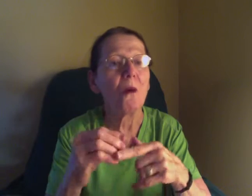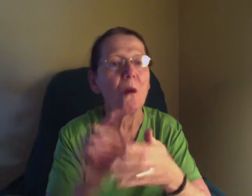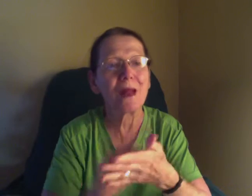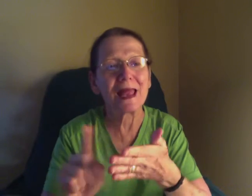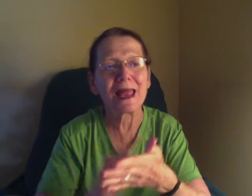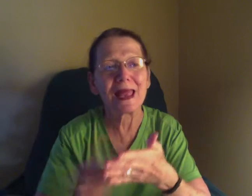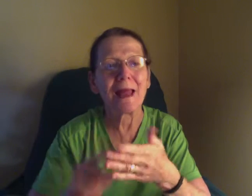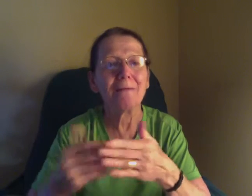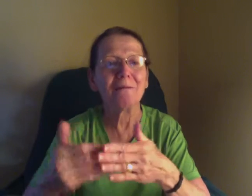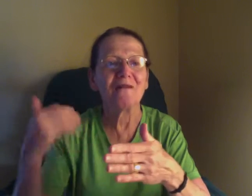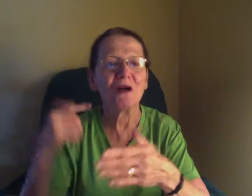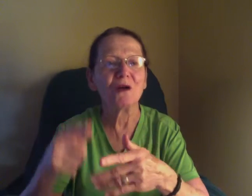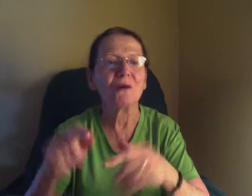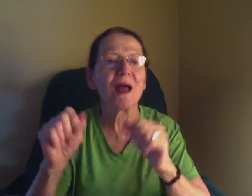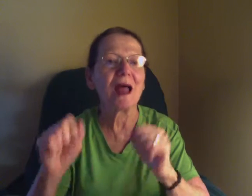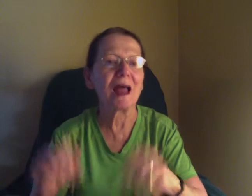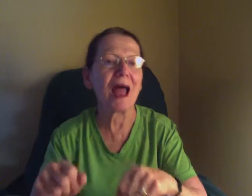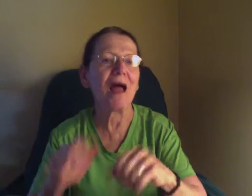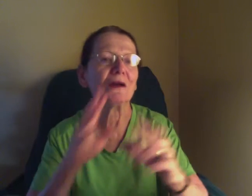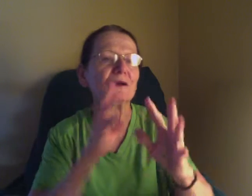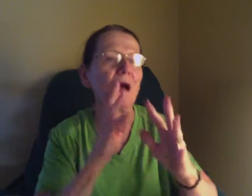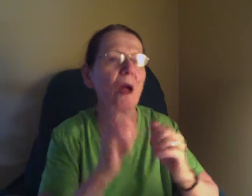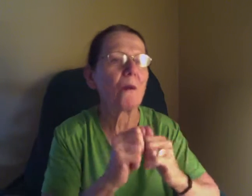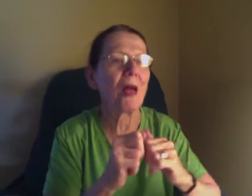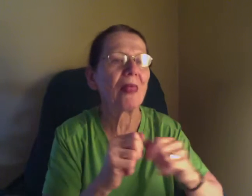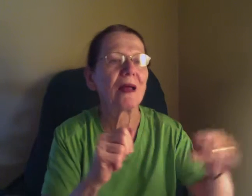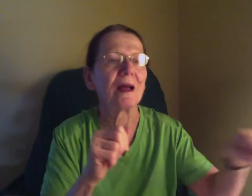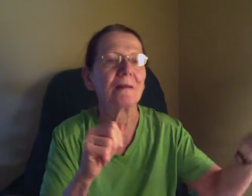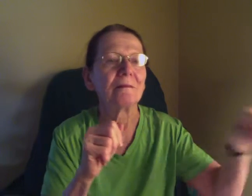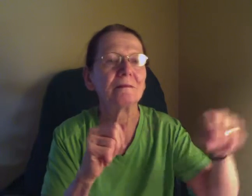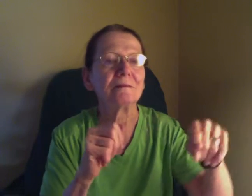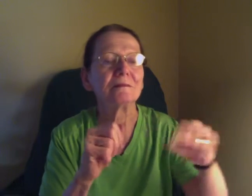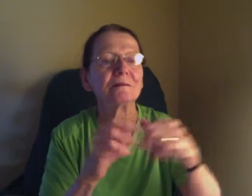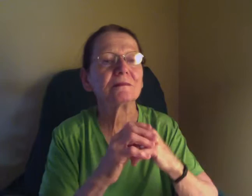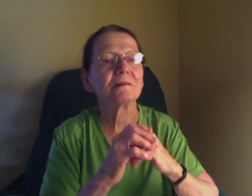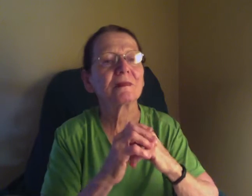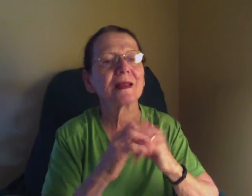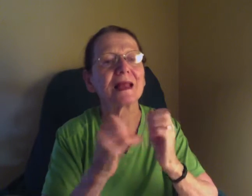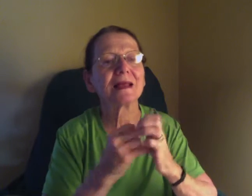waiting for me put up that I was a but then